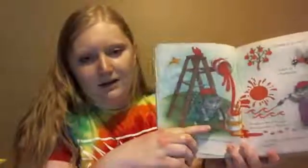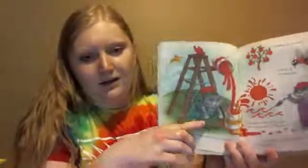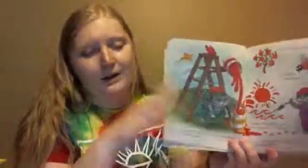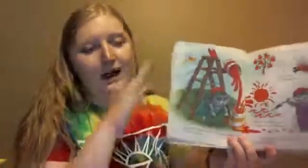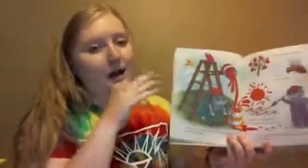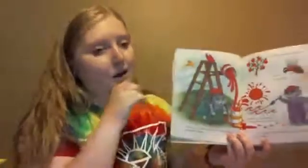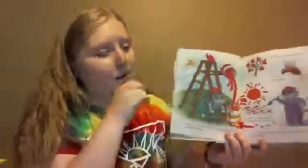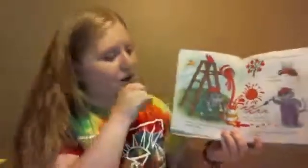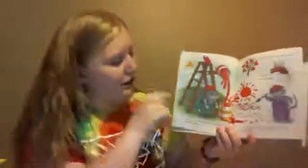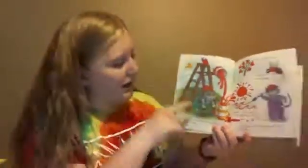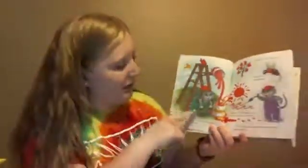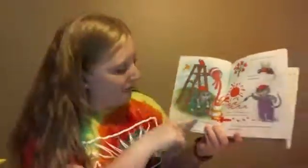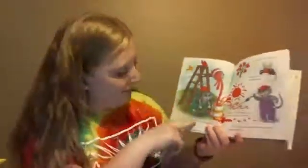We got orange now.